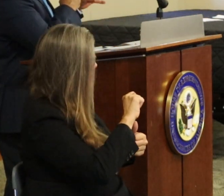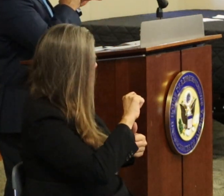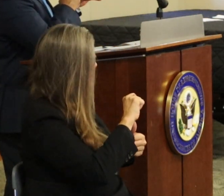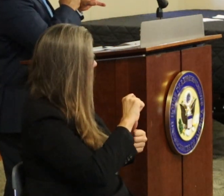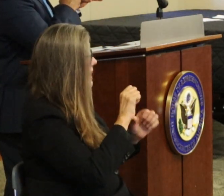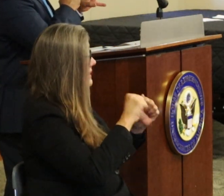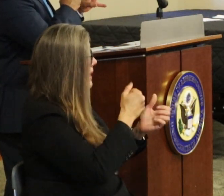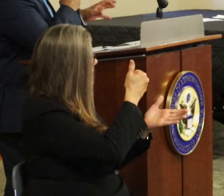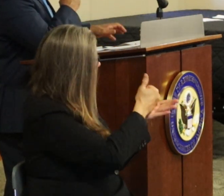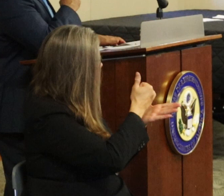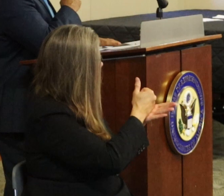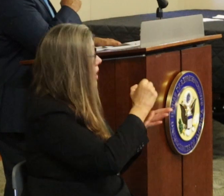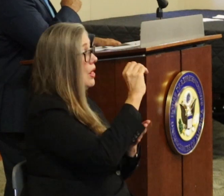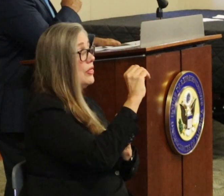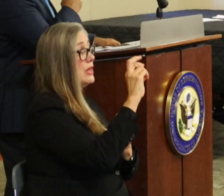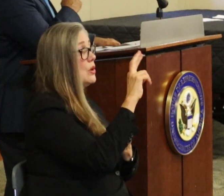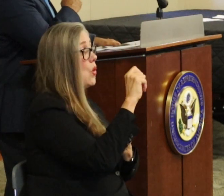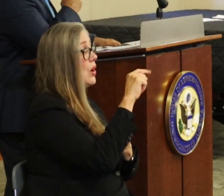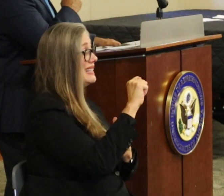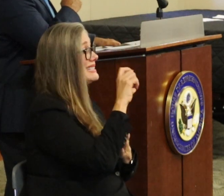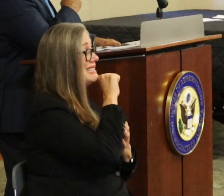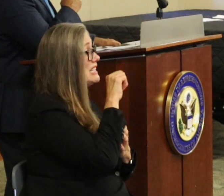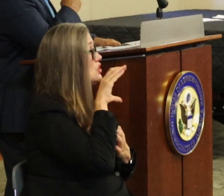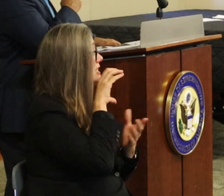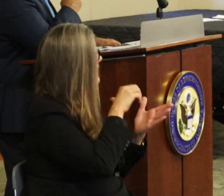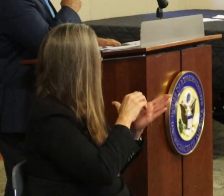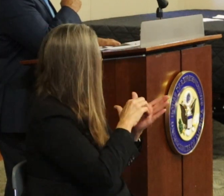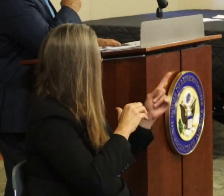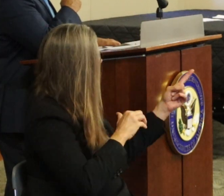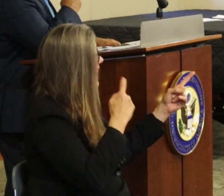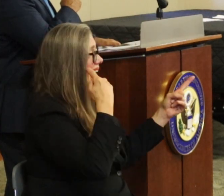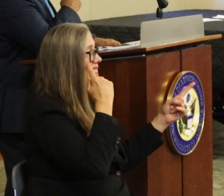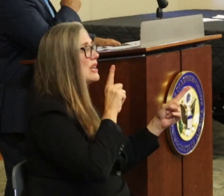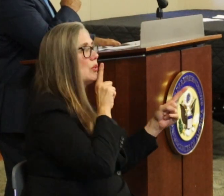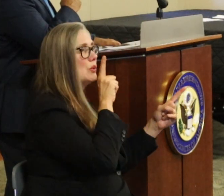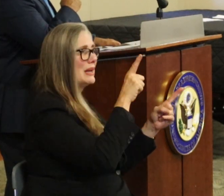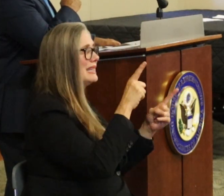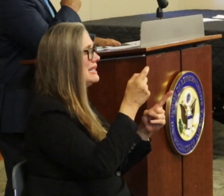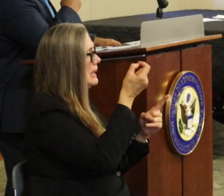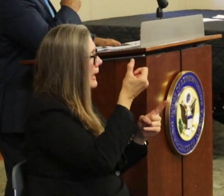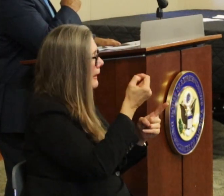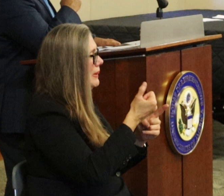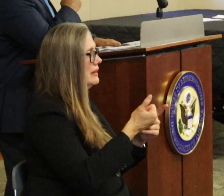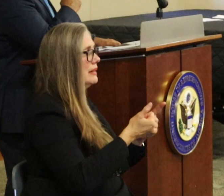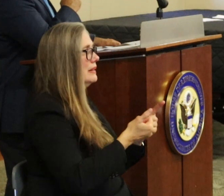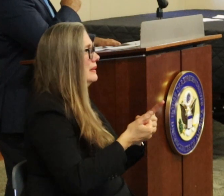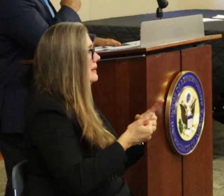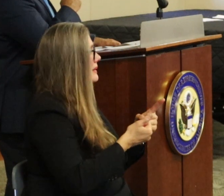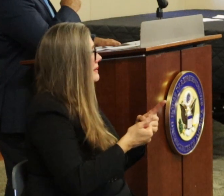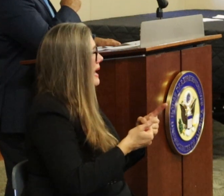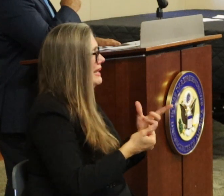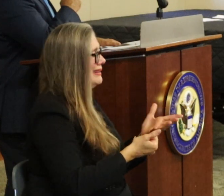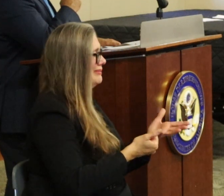to see if there's any funding that might be helpful. Salute, I think we really need a shot in the arm for just legitimacy. We've got some